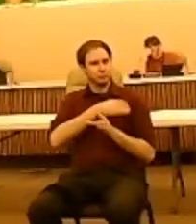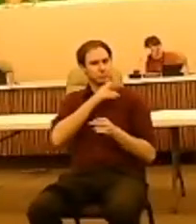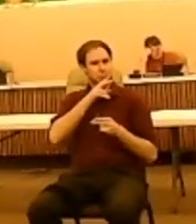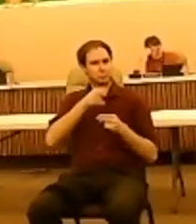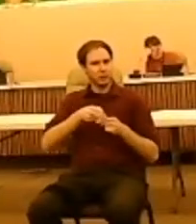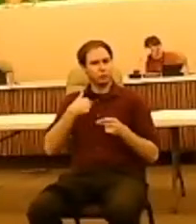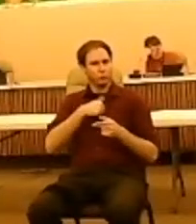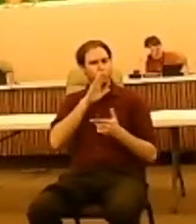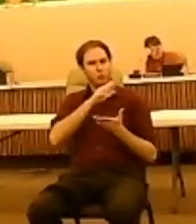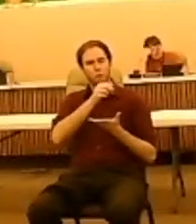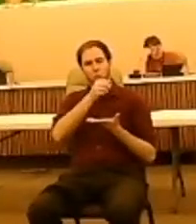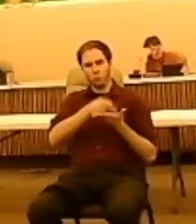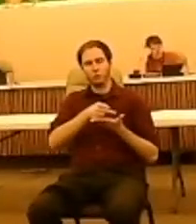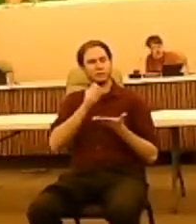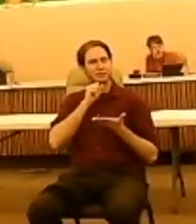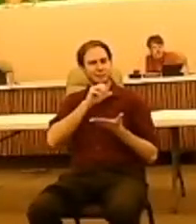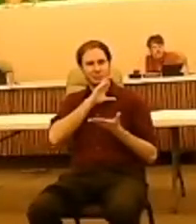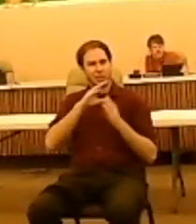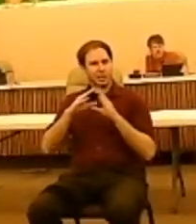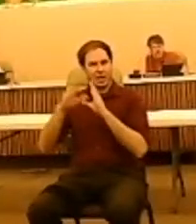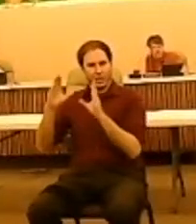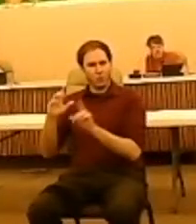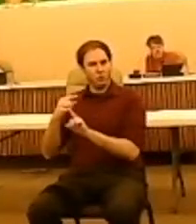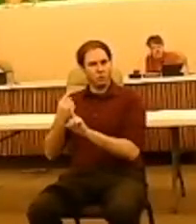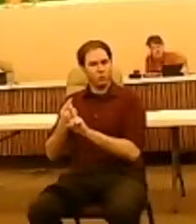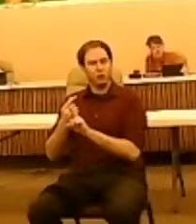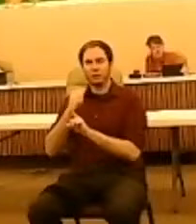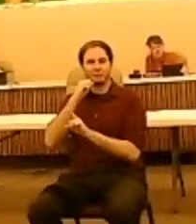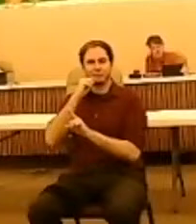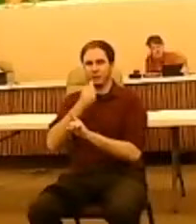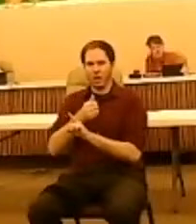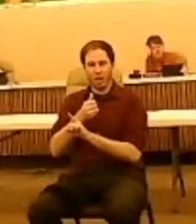we're approving it's senior housing. It's not